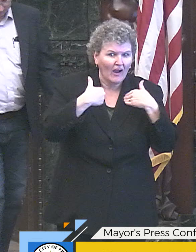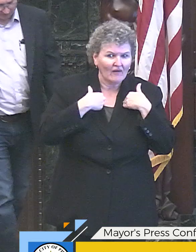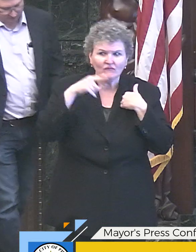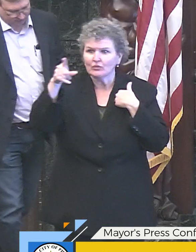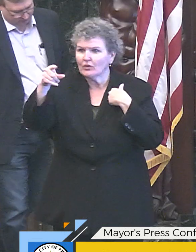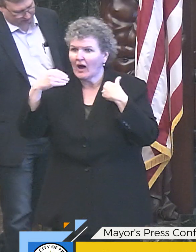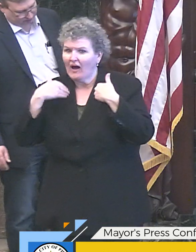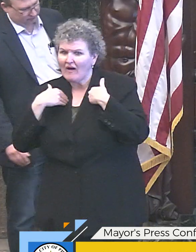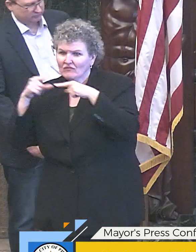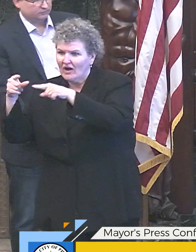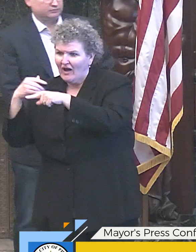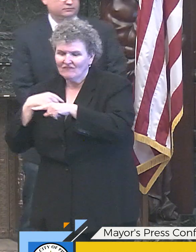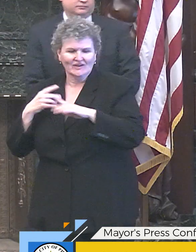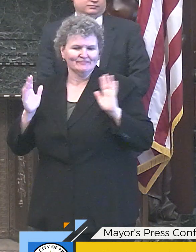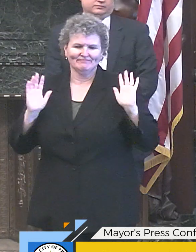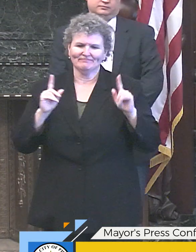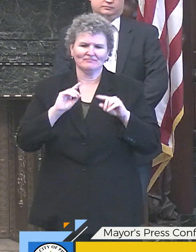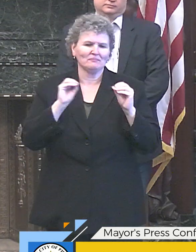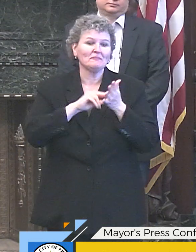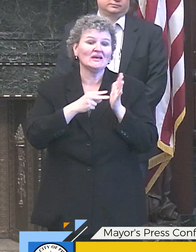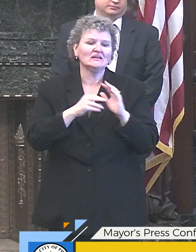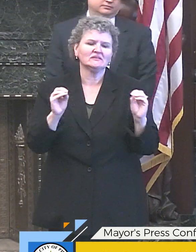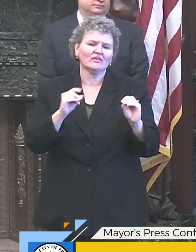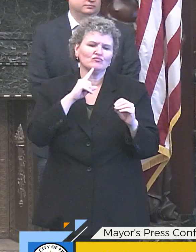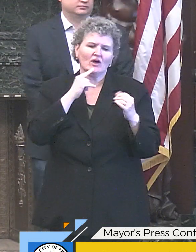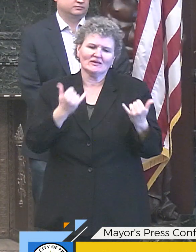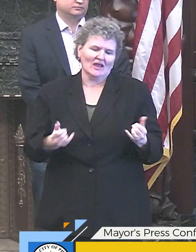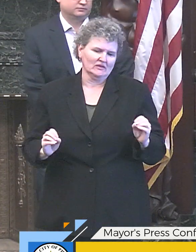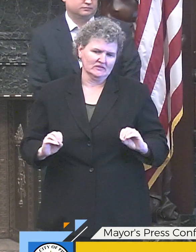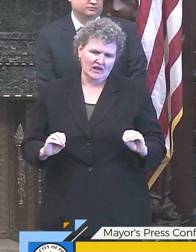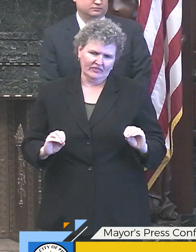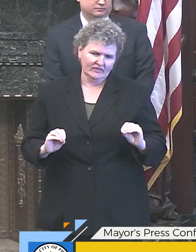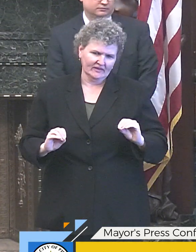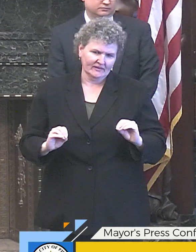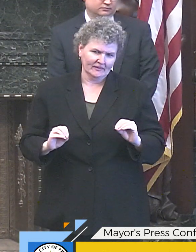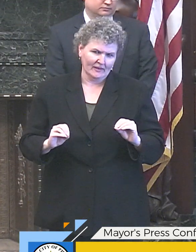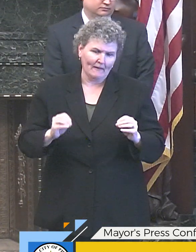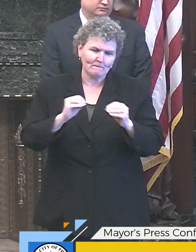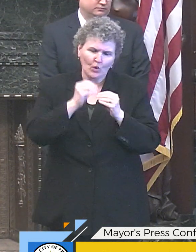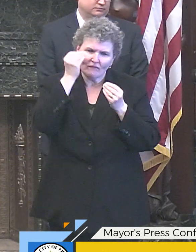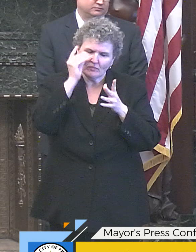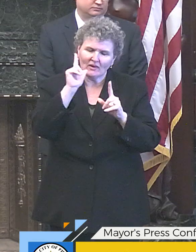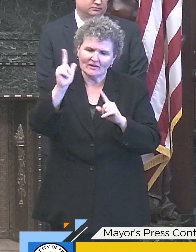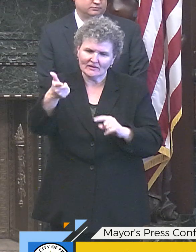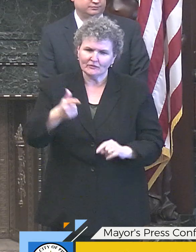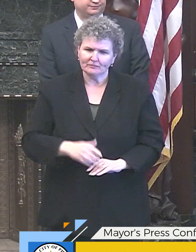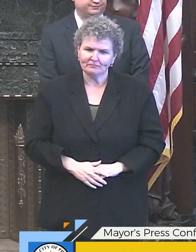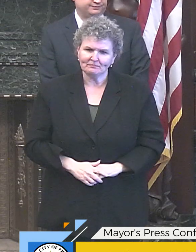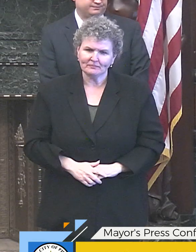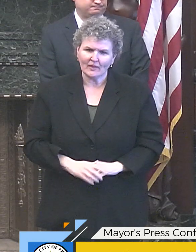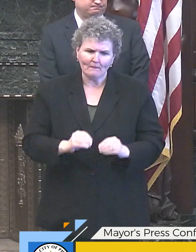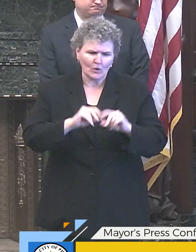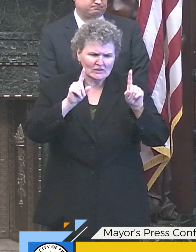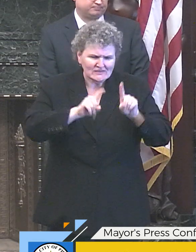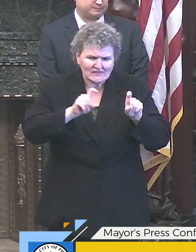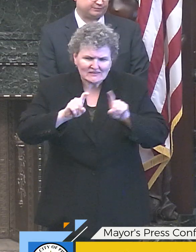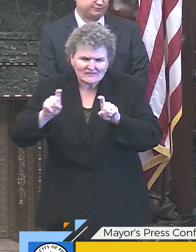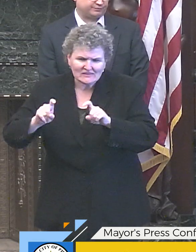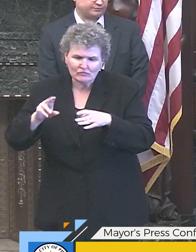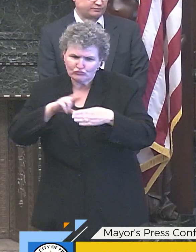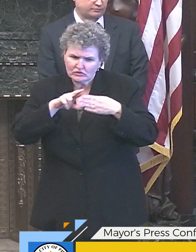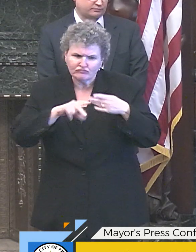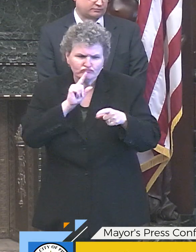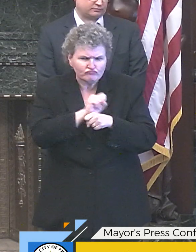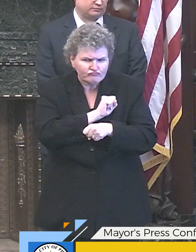another. As we get more cases over time and more information in there, we might be able to make more definitive statements, but right now, I think the